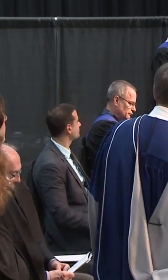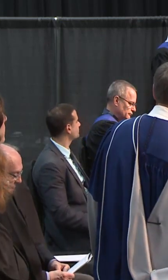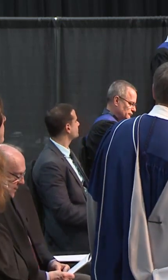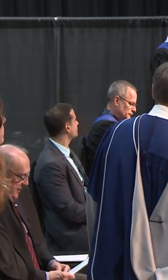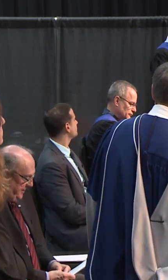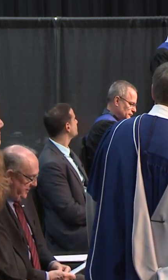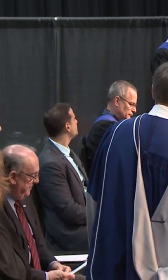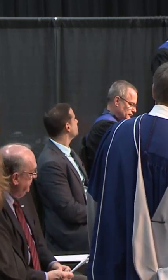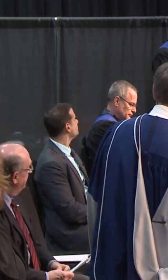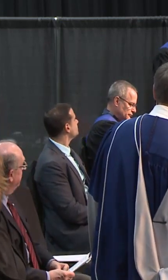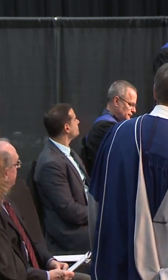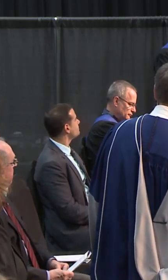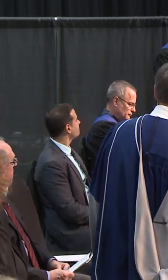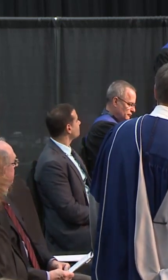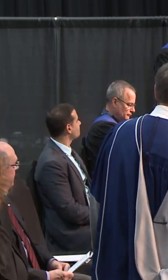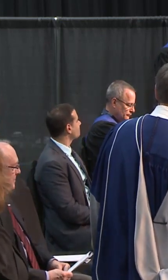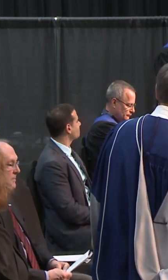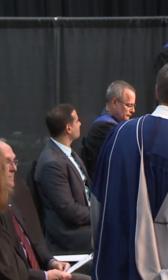Congratulations.